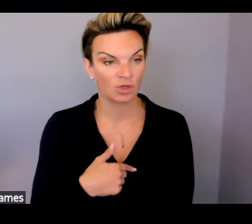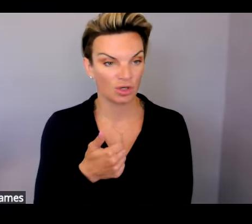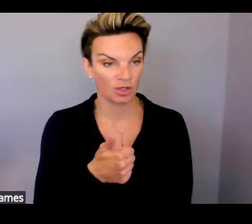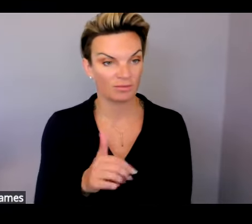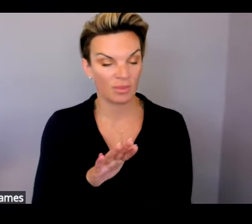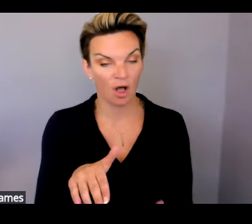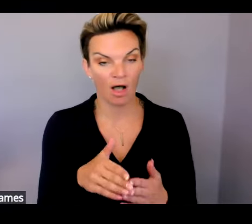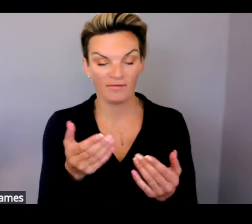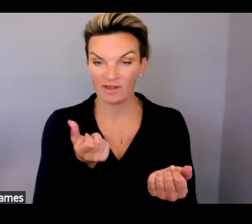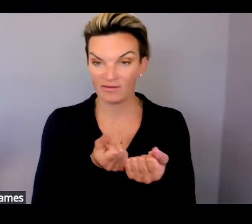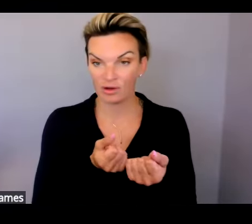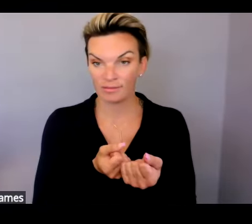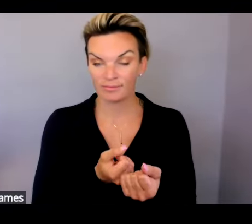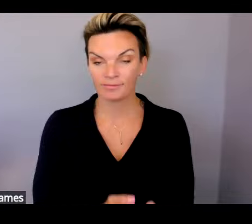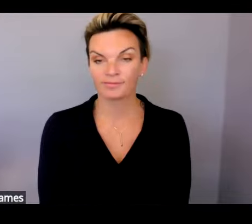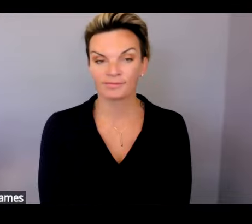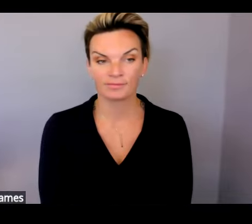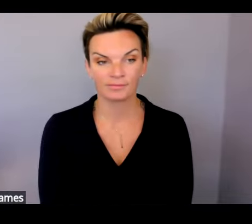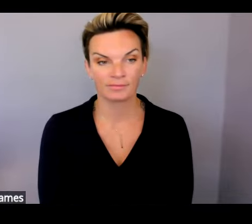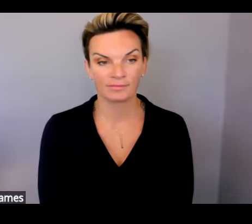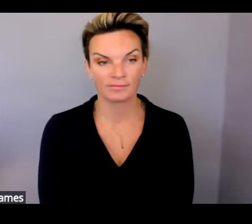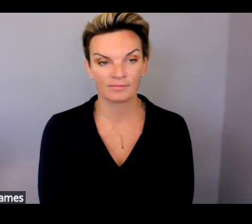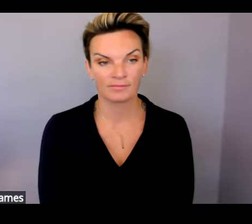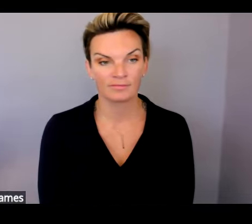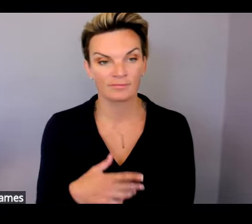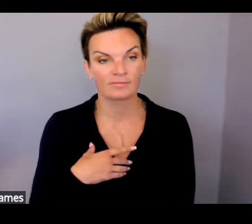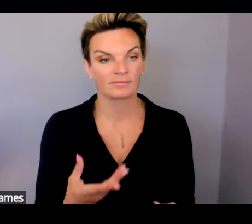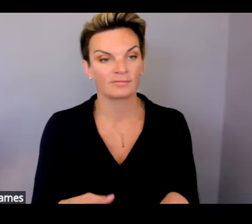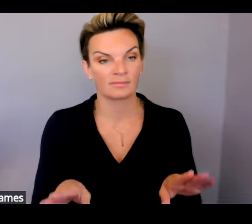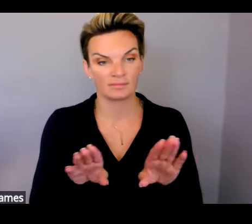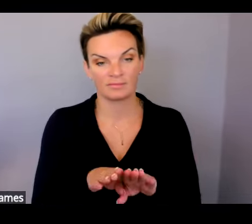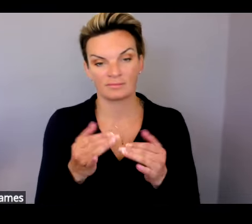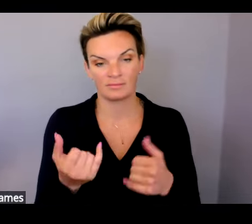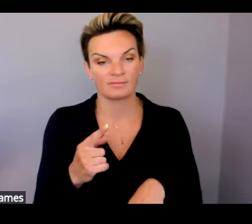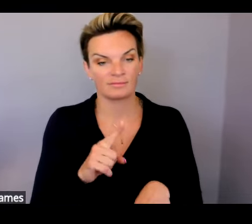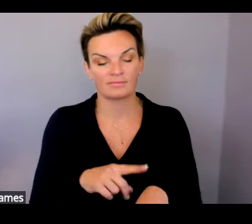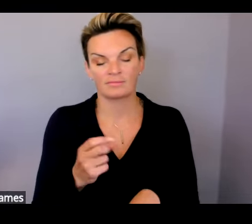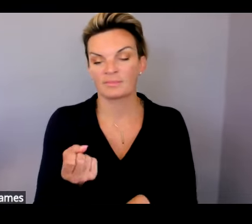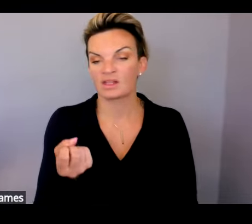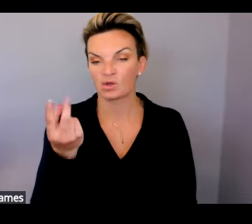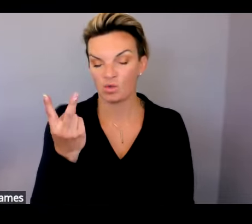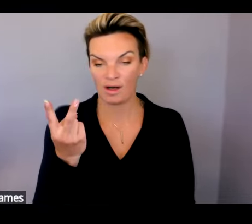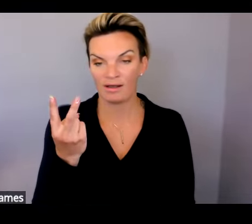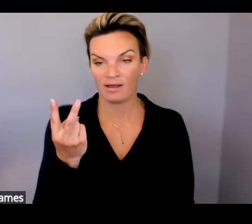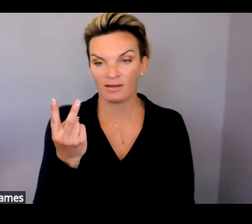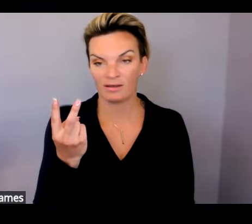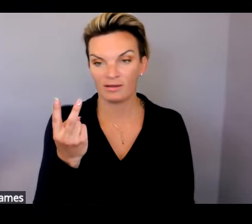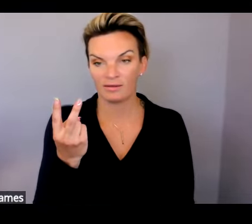We're, acclamation, right? yep, we are adjourned at 12. 12:50.